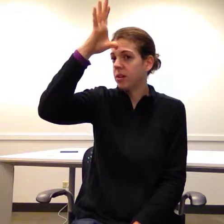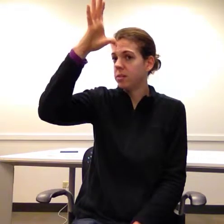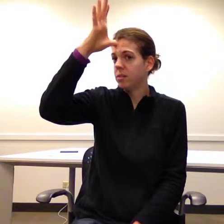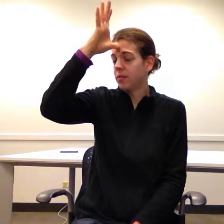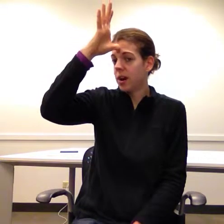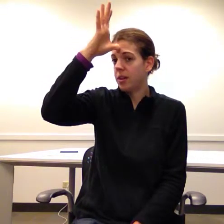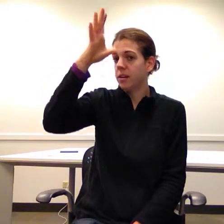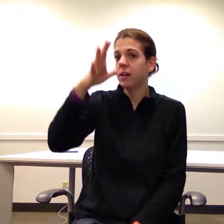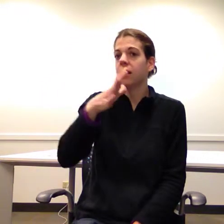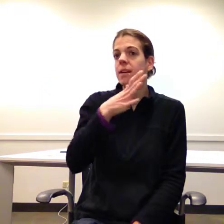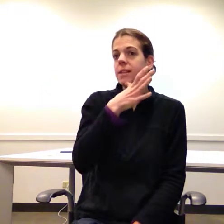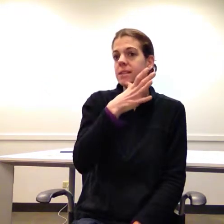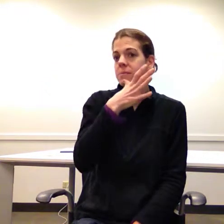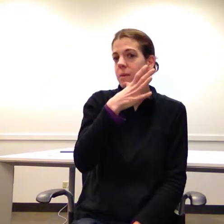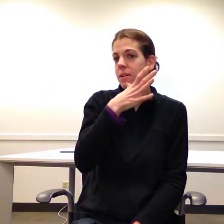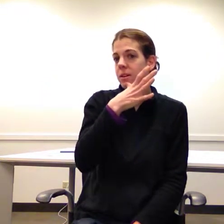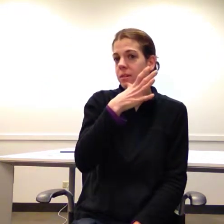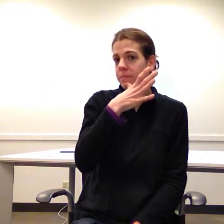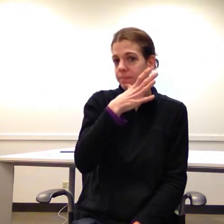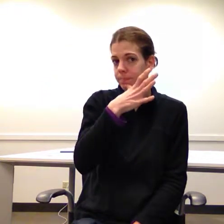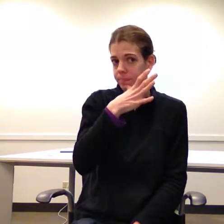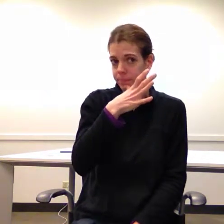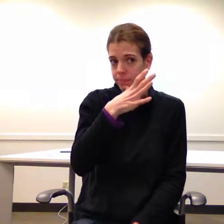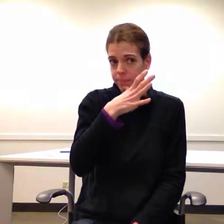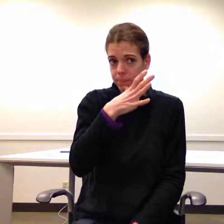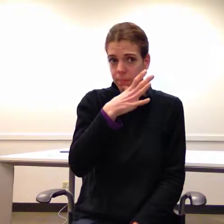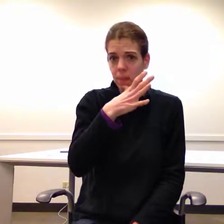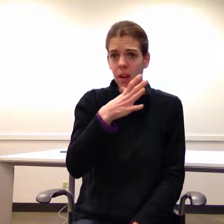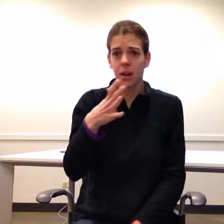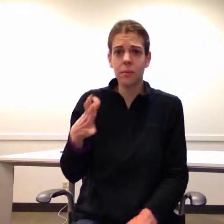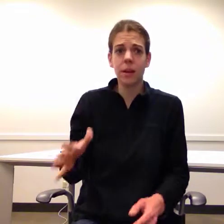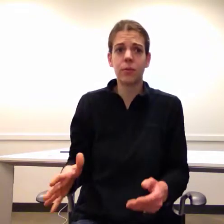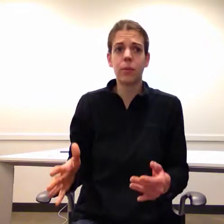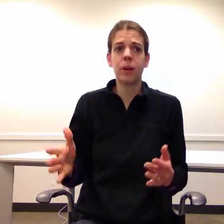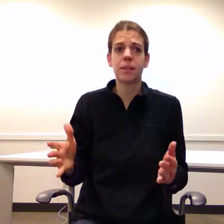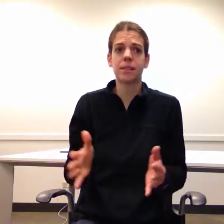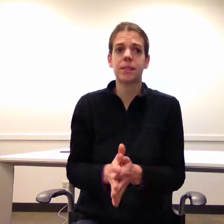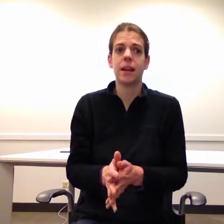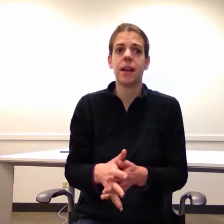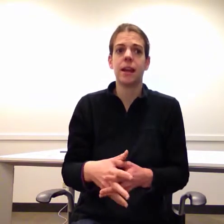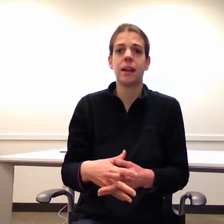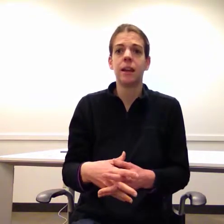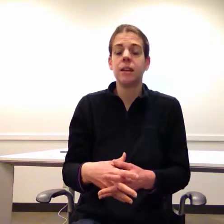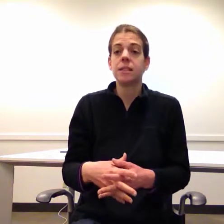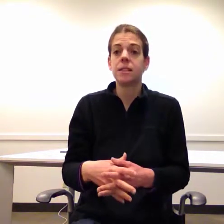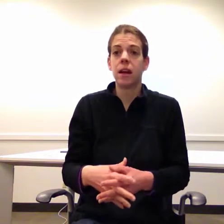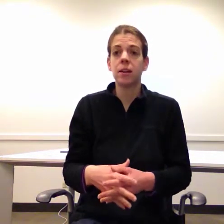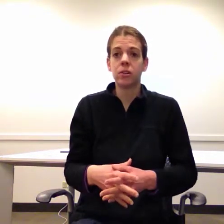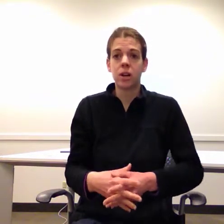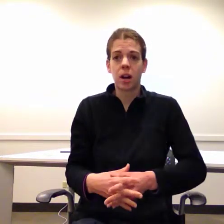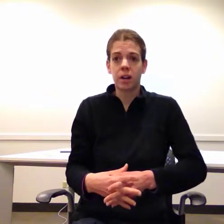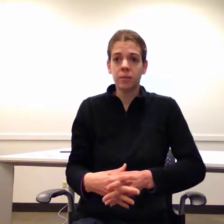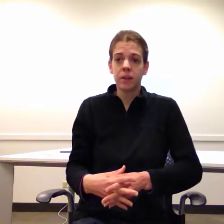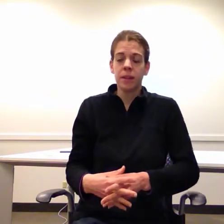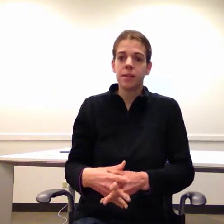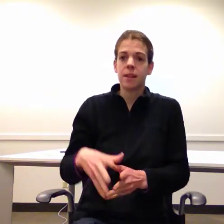So father, this is mother. If we want to sign son or daughter, son